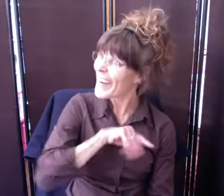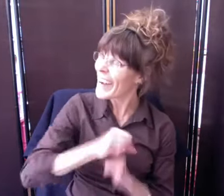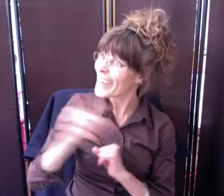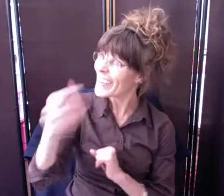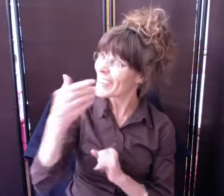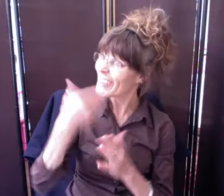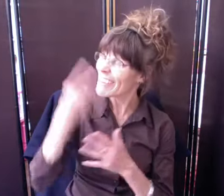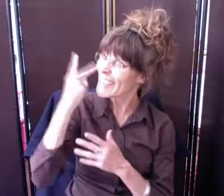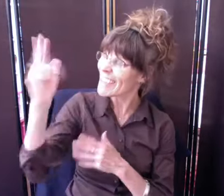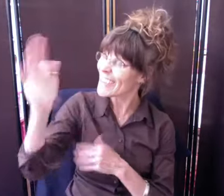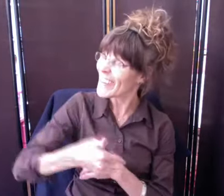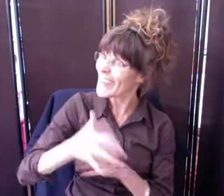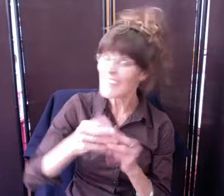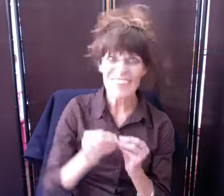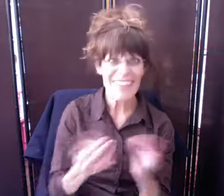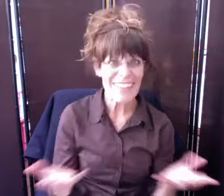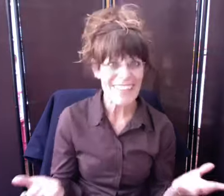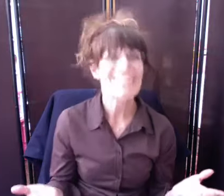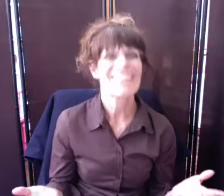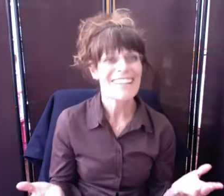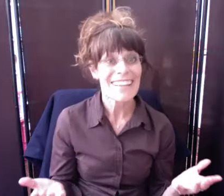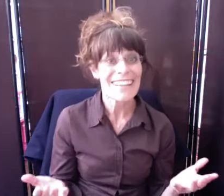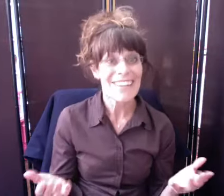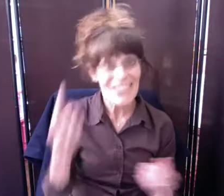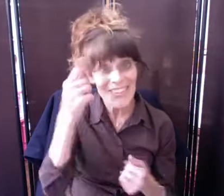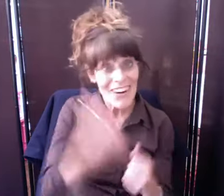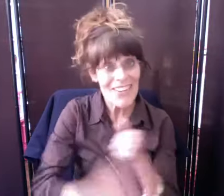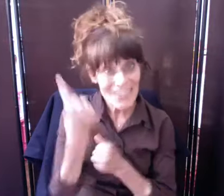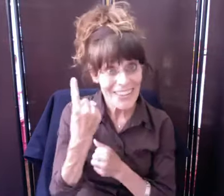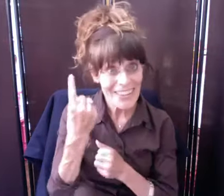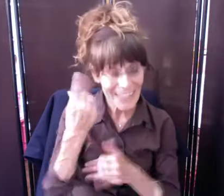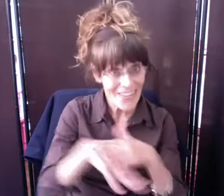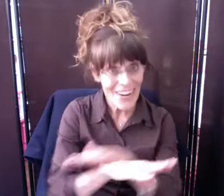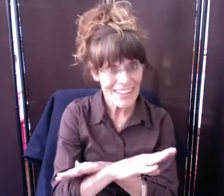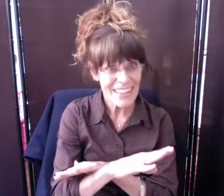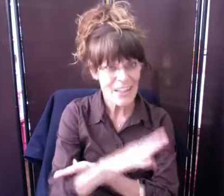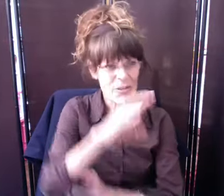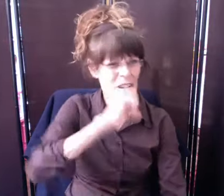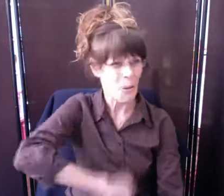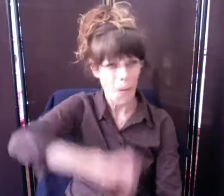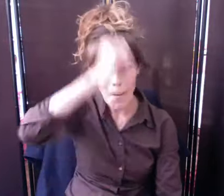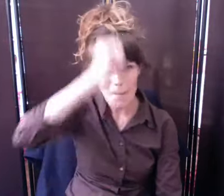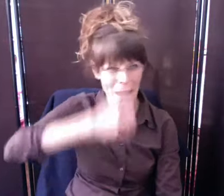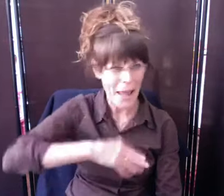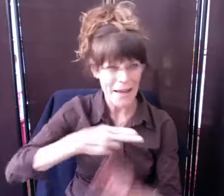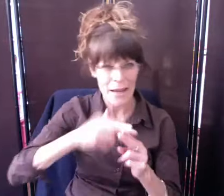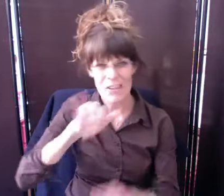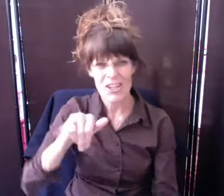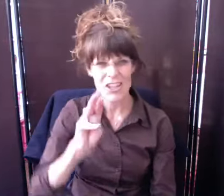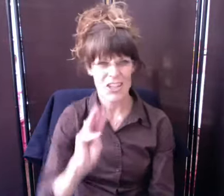the meeting, you know. And that's what I would do for everybody that walked in. And this old guy, Jim, walks in. Now, Jim was an old timer when I was